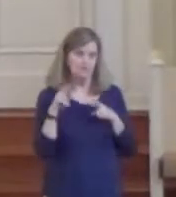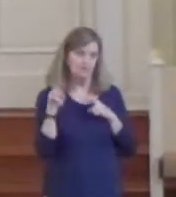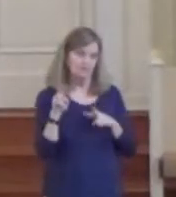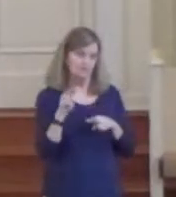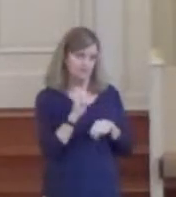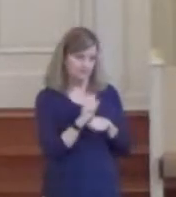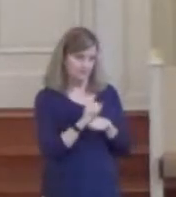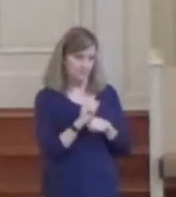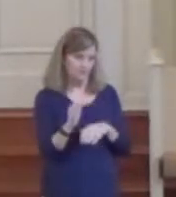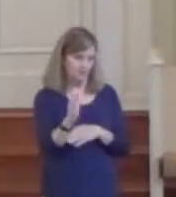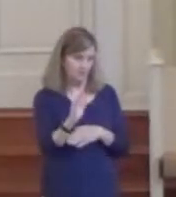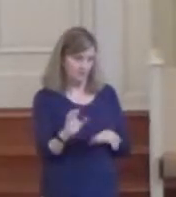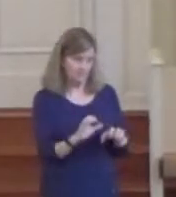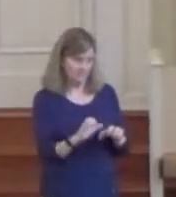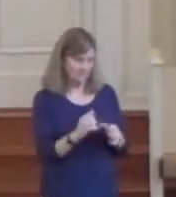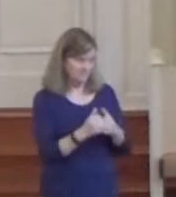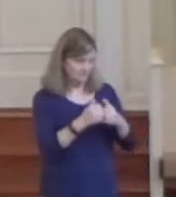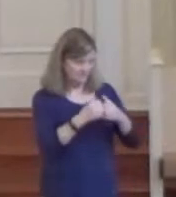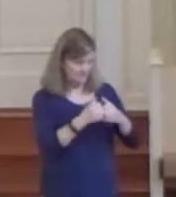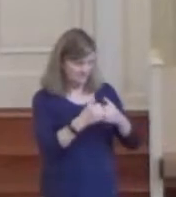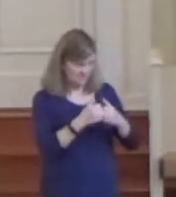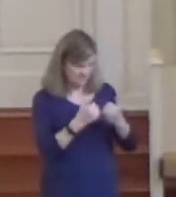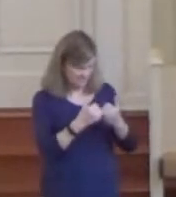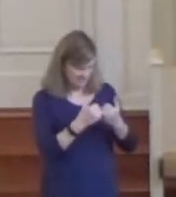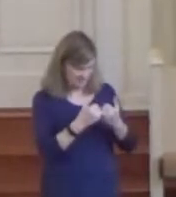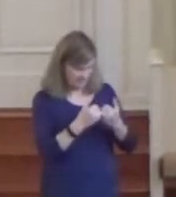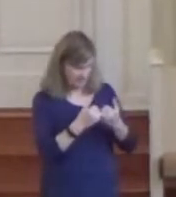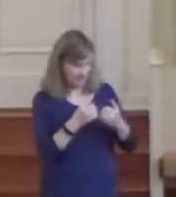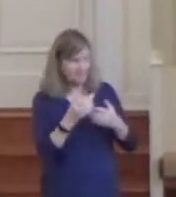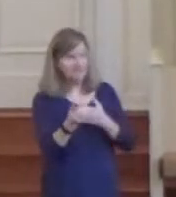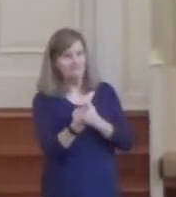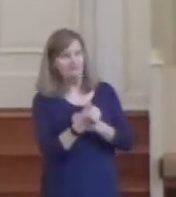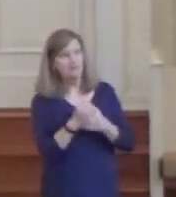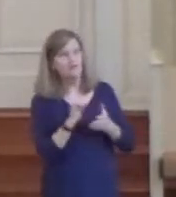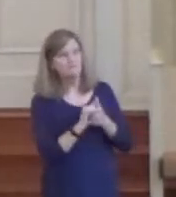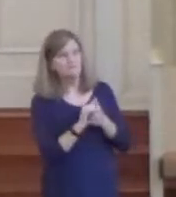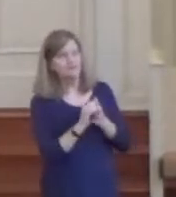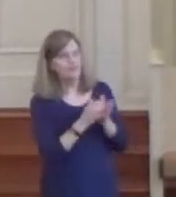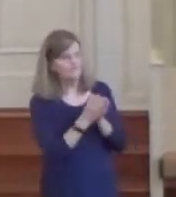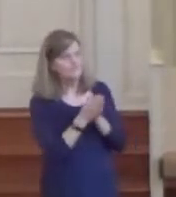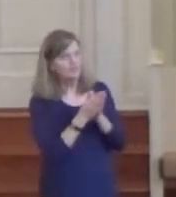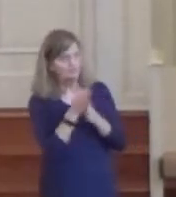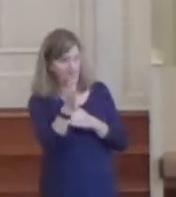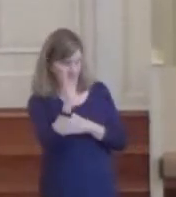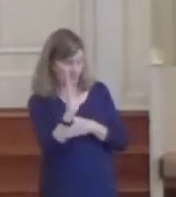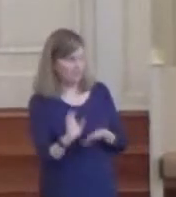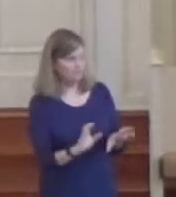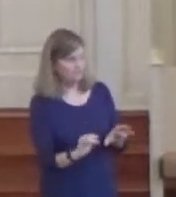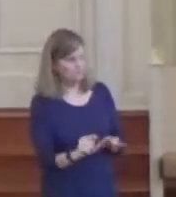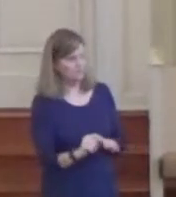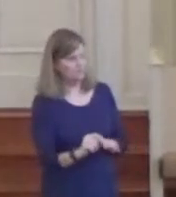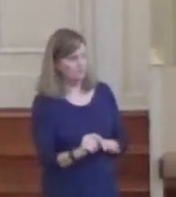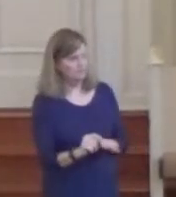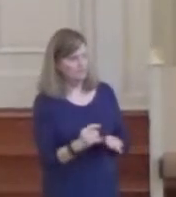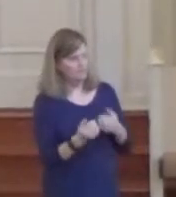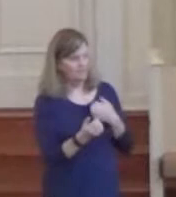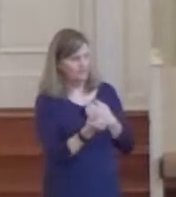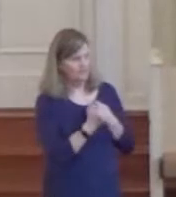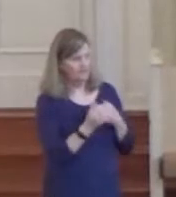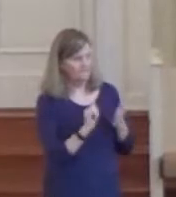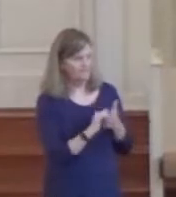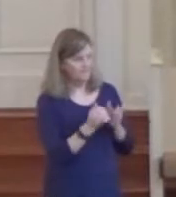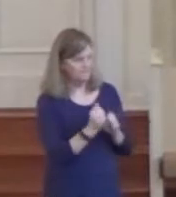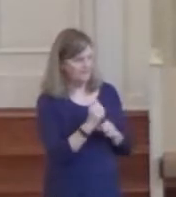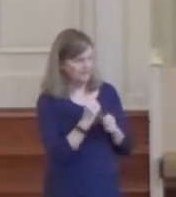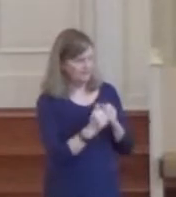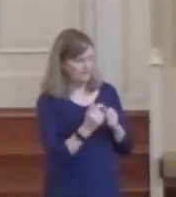at the work that God does and we step right over the fact that it was the love that motivated him to do it. It was the love that called everything into